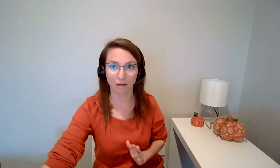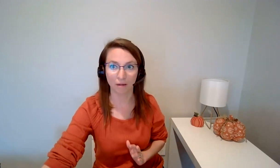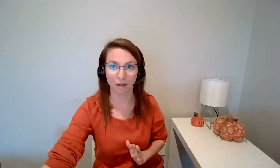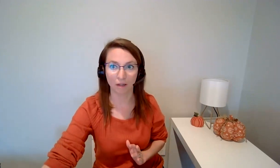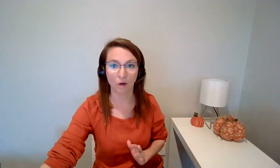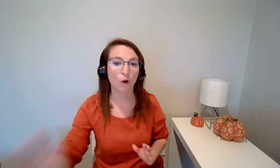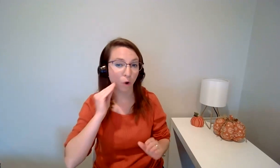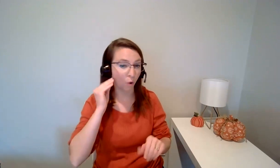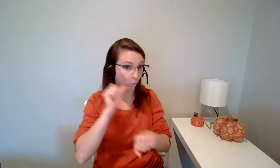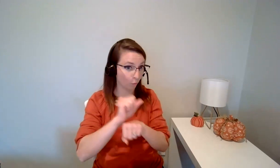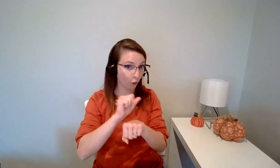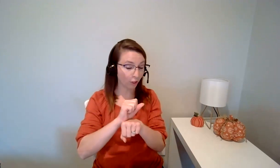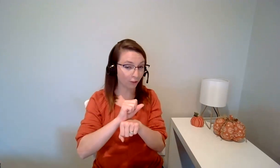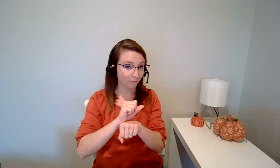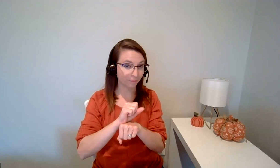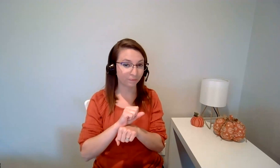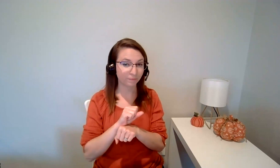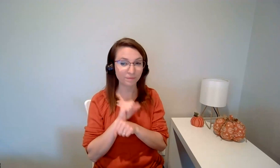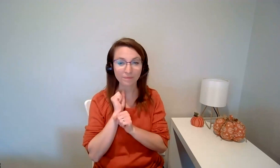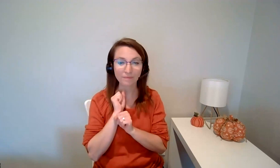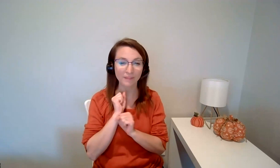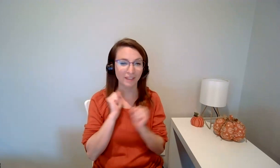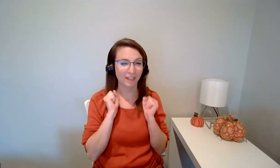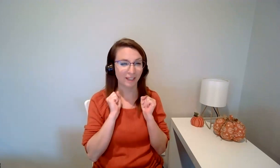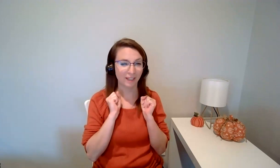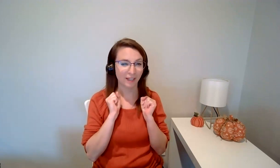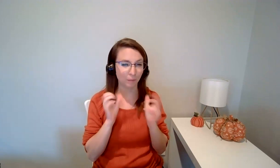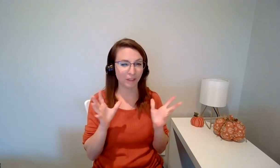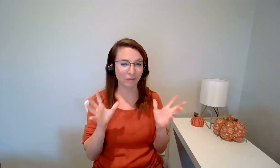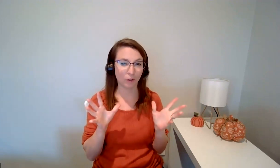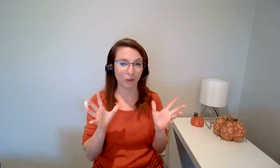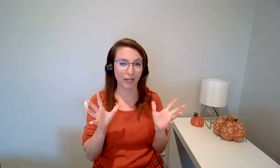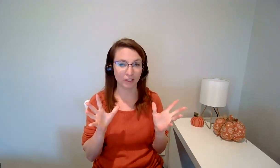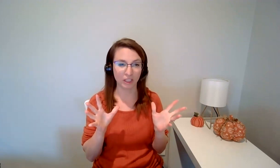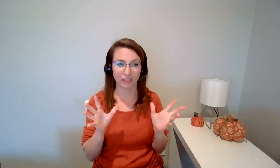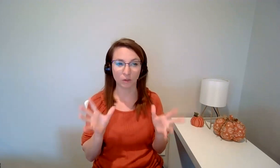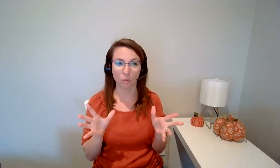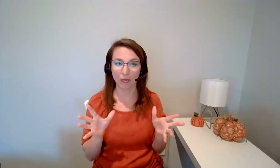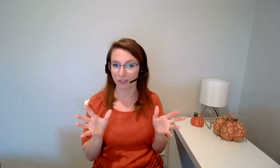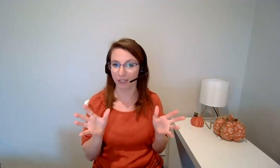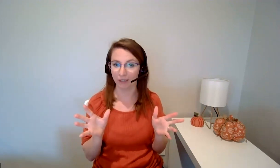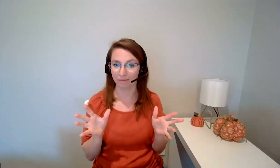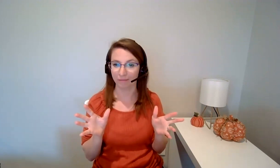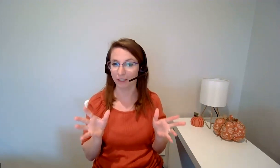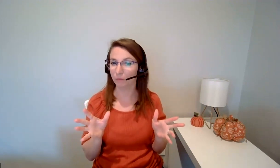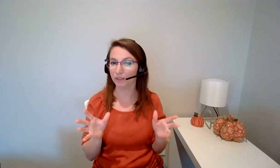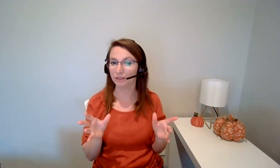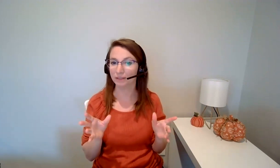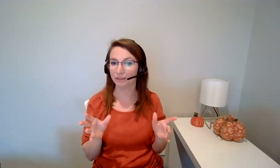our homework. How many of y'all had a chance to watch that? Anyone?